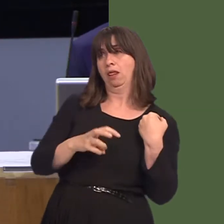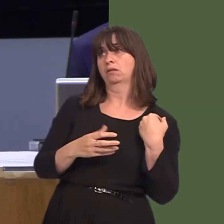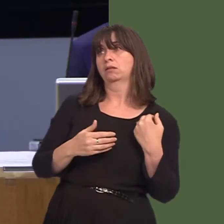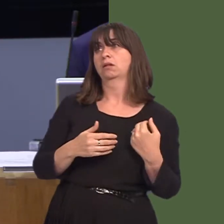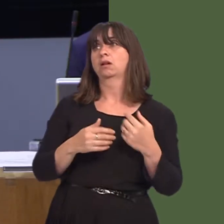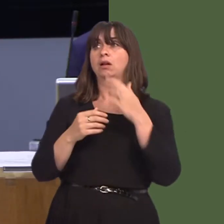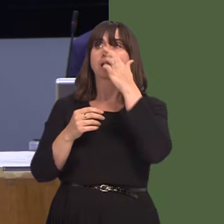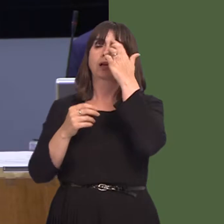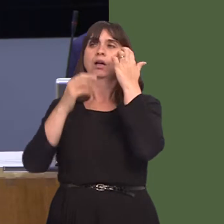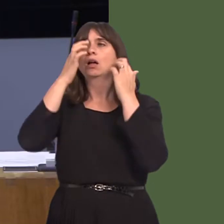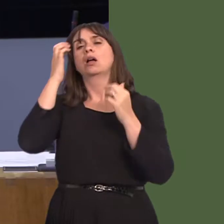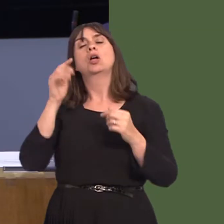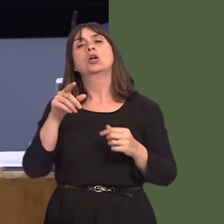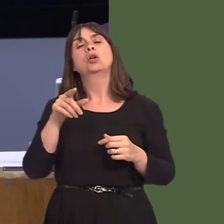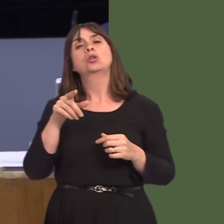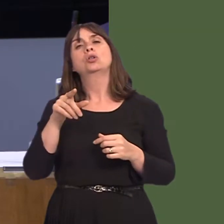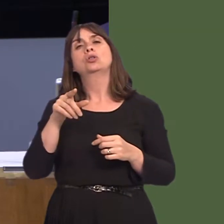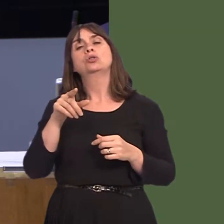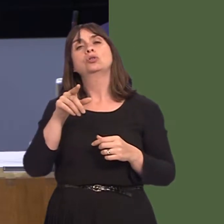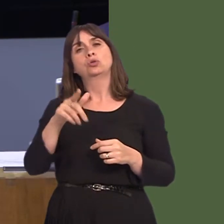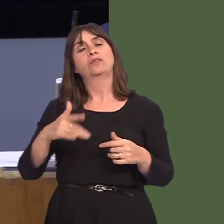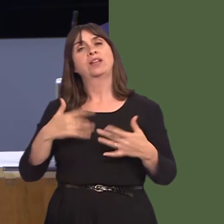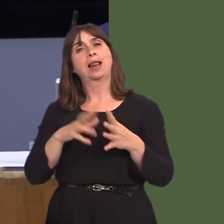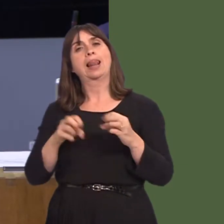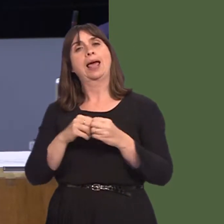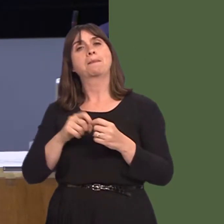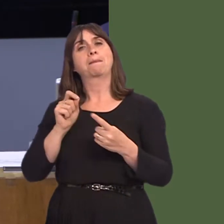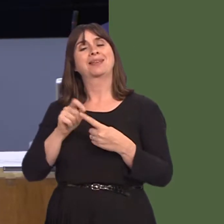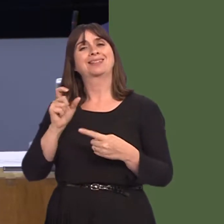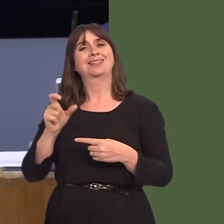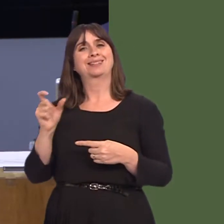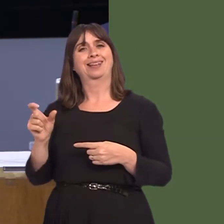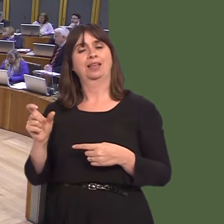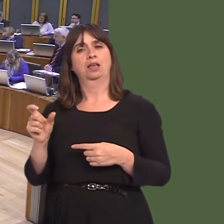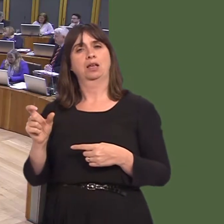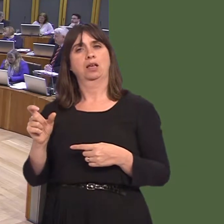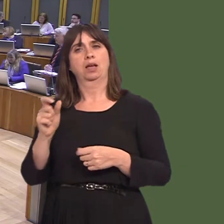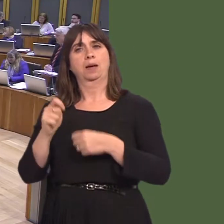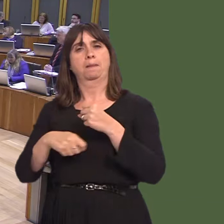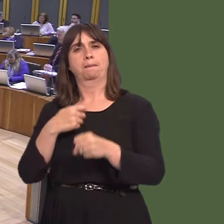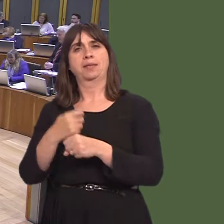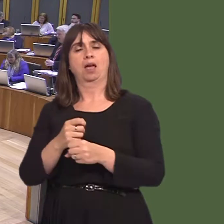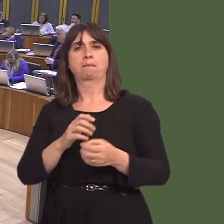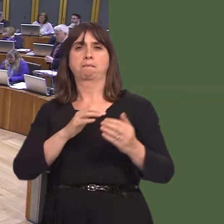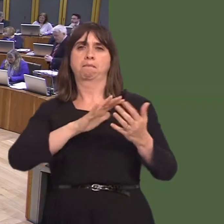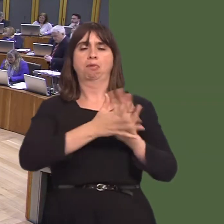And do the actions of Labour's PCCs undermine your Commission on Justice for